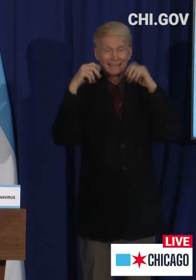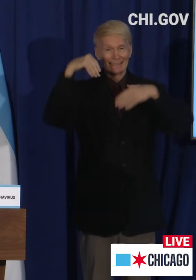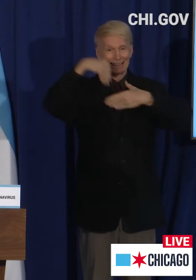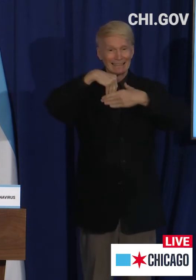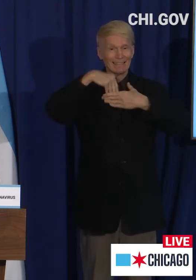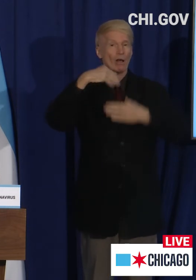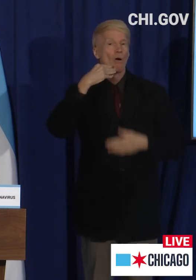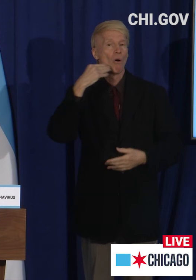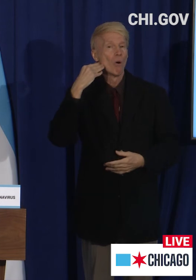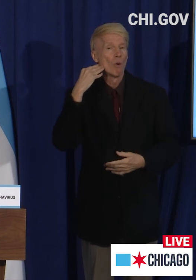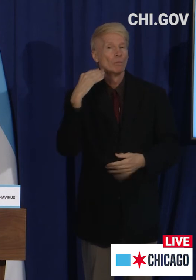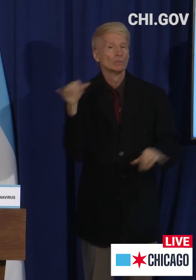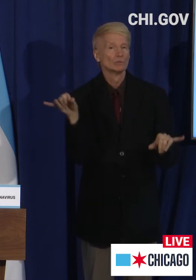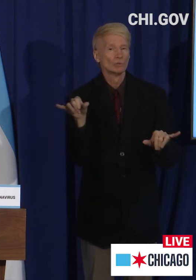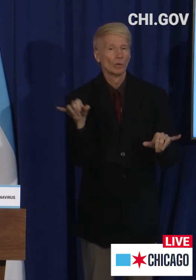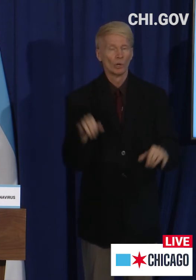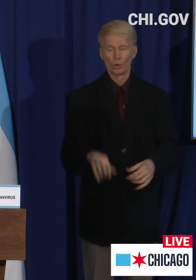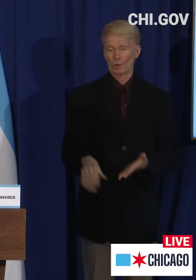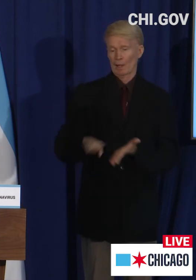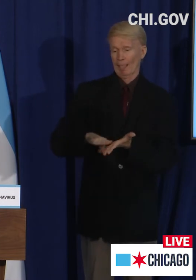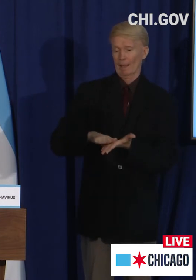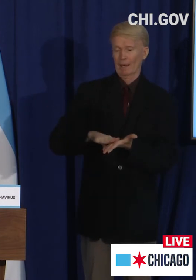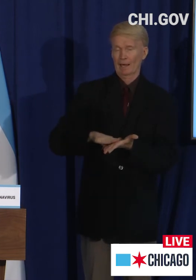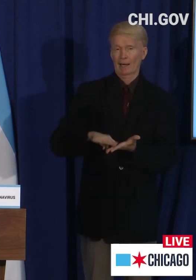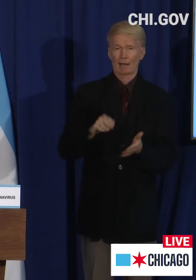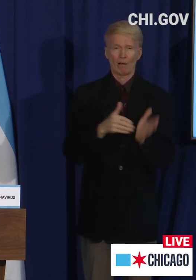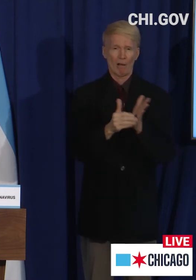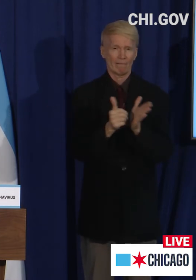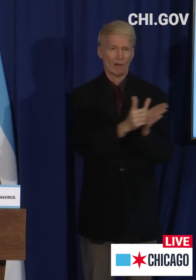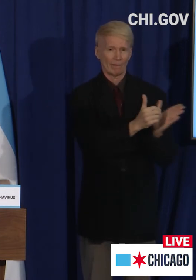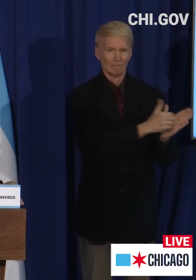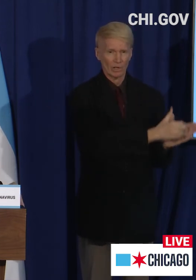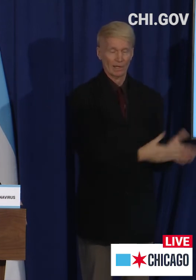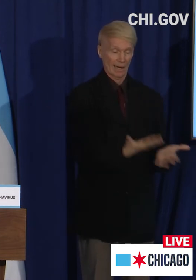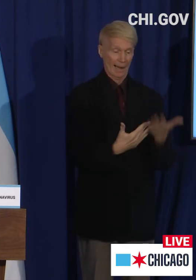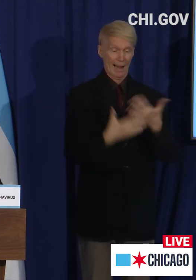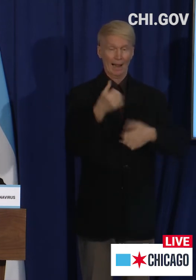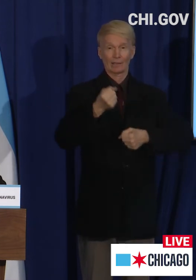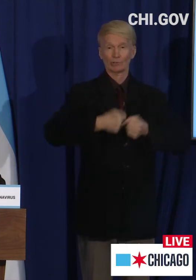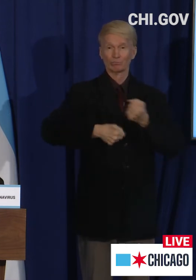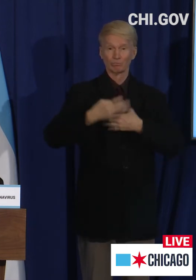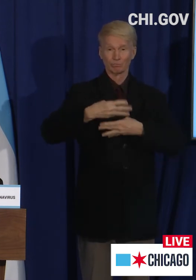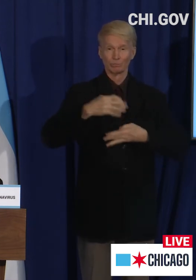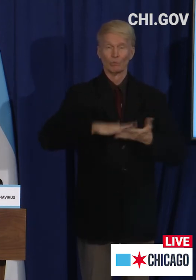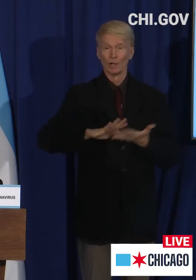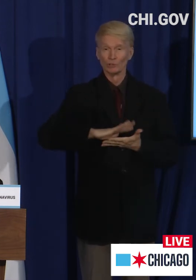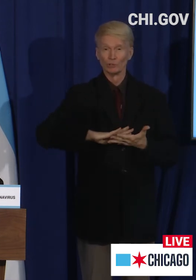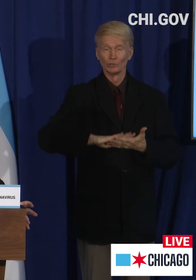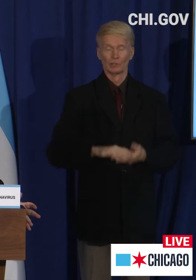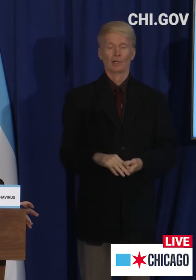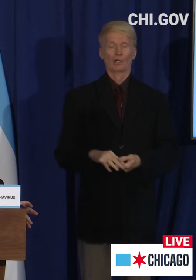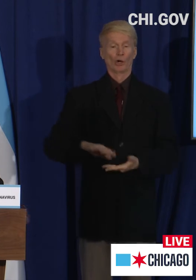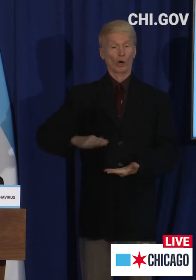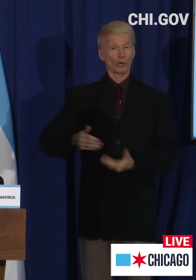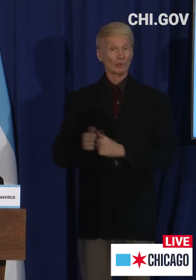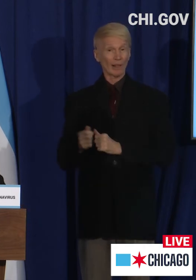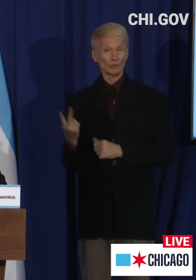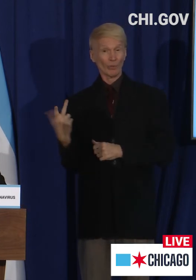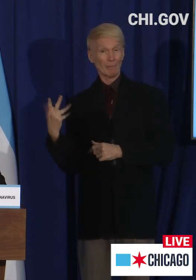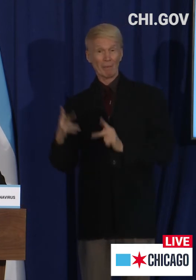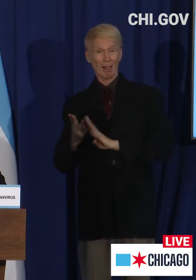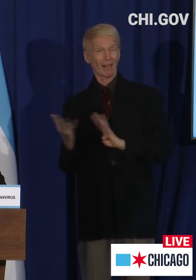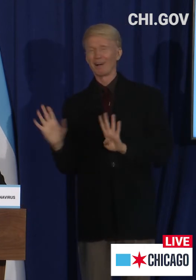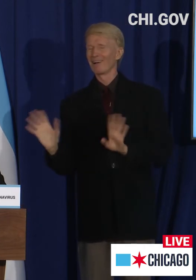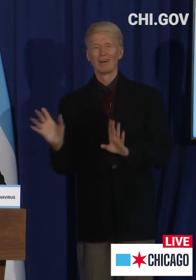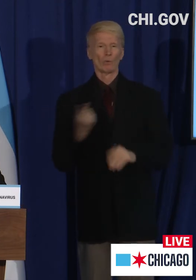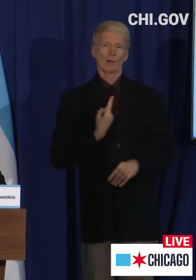the home. Extra cleaning, hand washing, don't do the food preparation together. I know it sounds